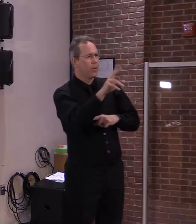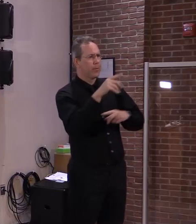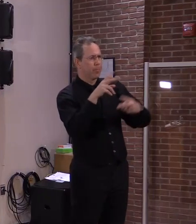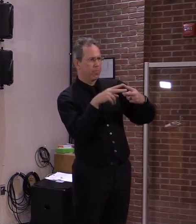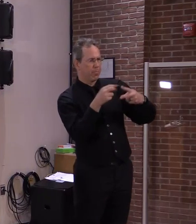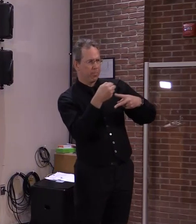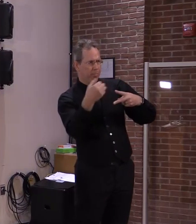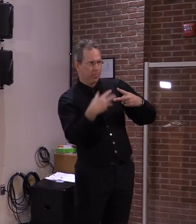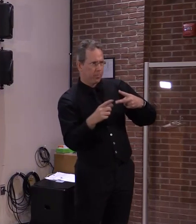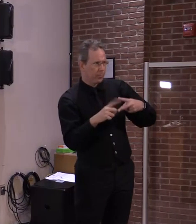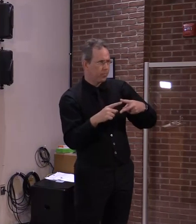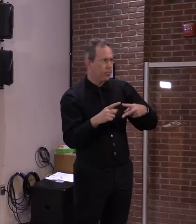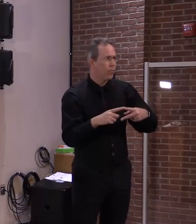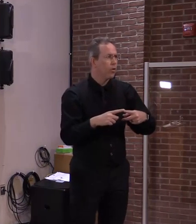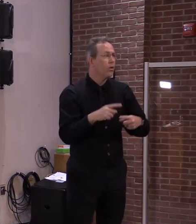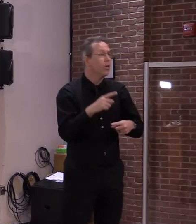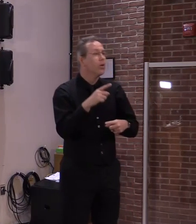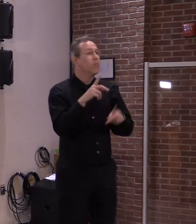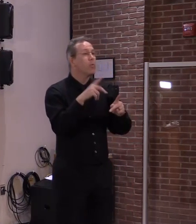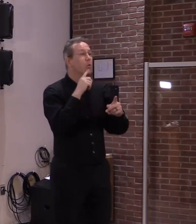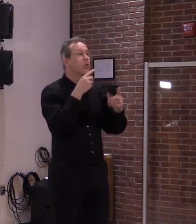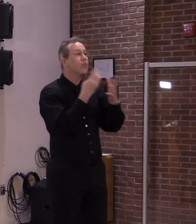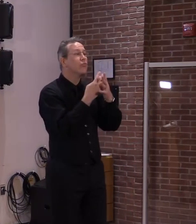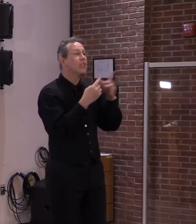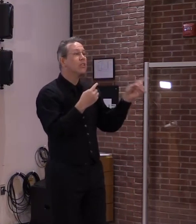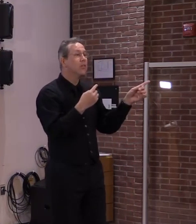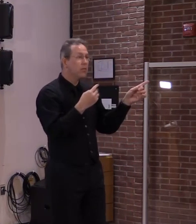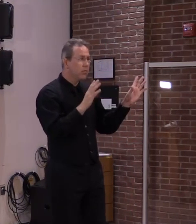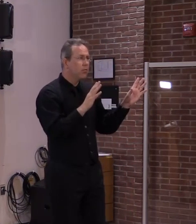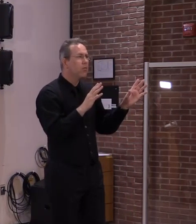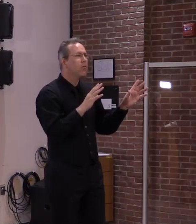don't sign up. We bring the vaccine to them